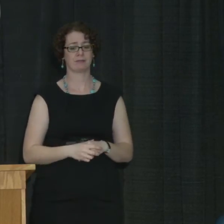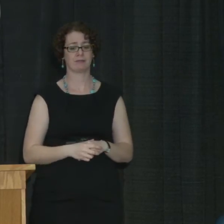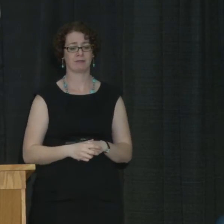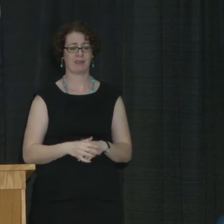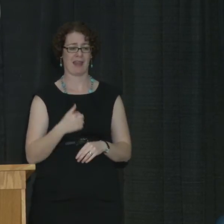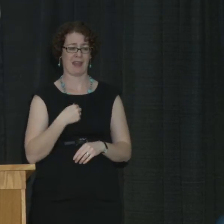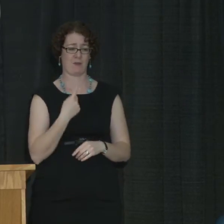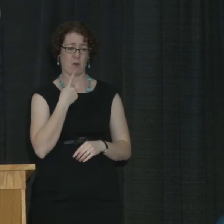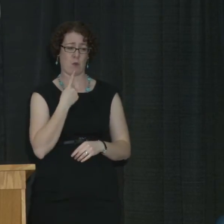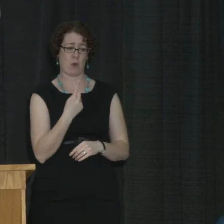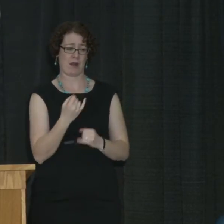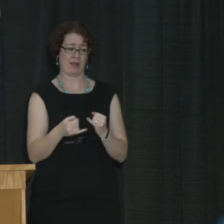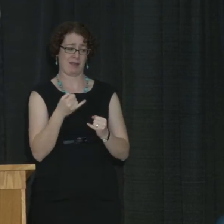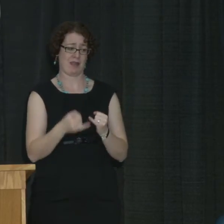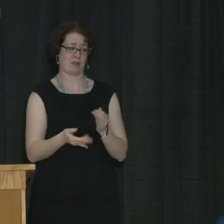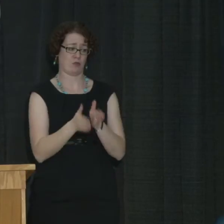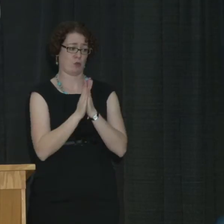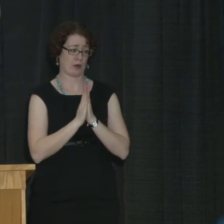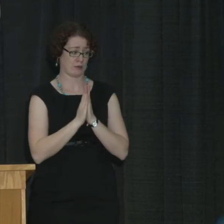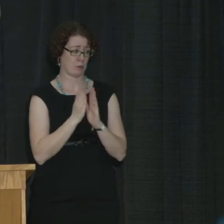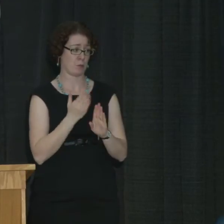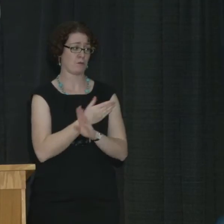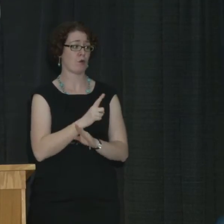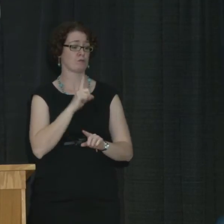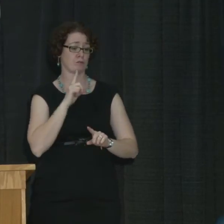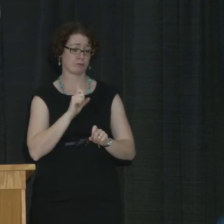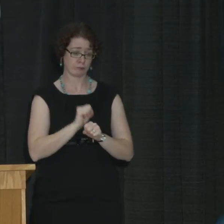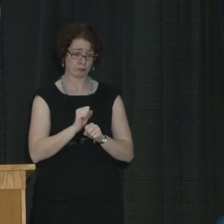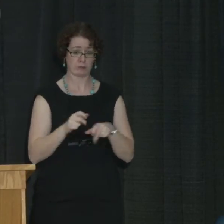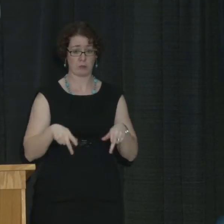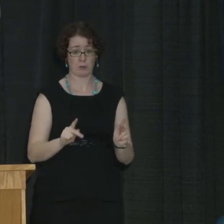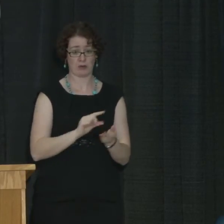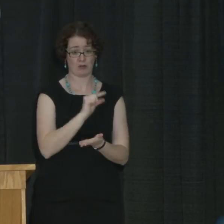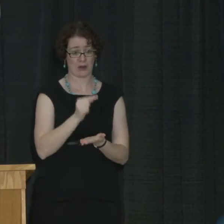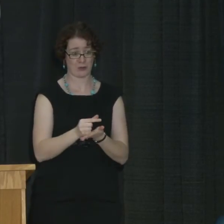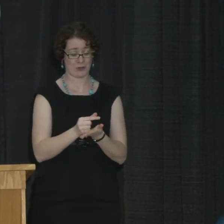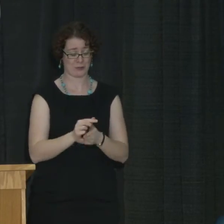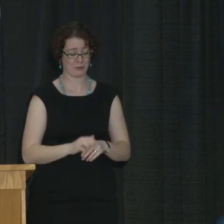So I have one final request for you graduates before you are officially able to complete your program.